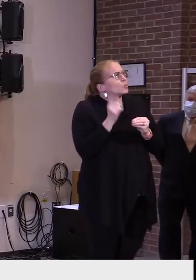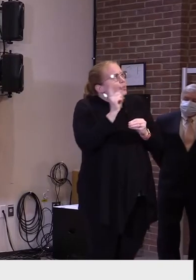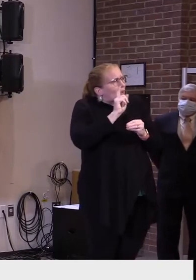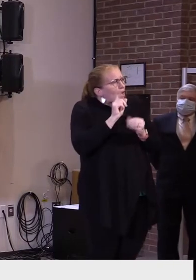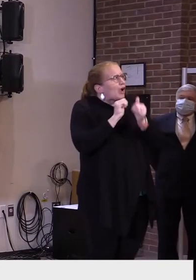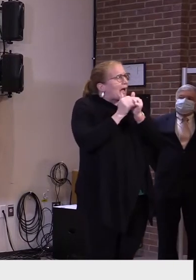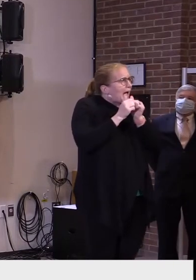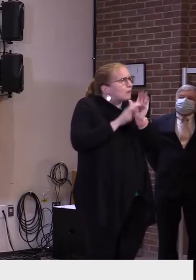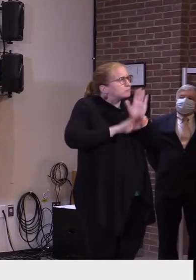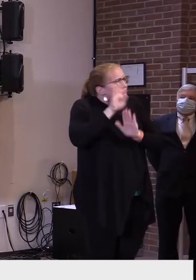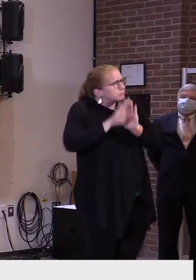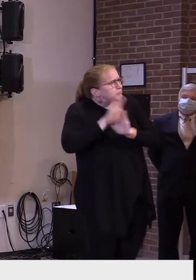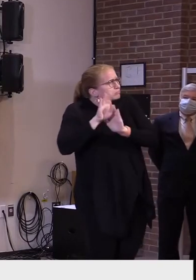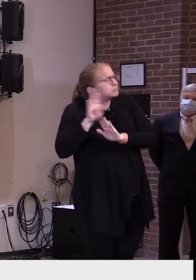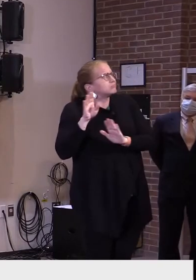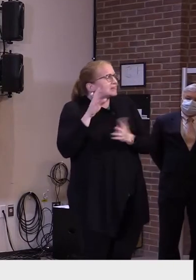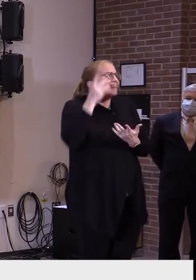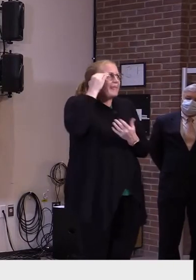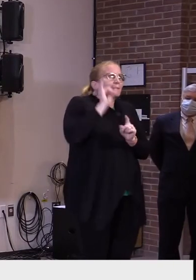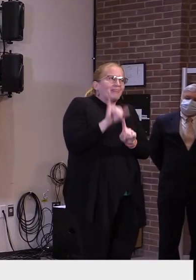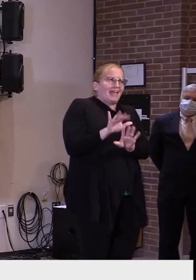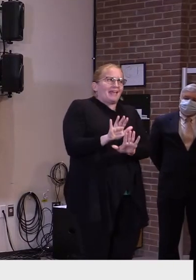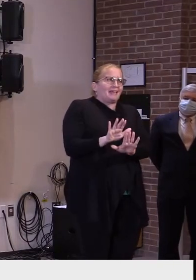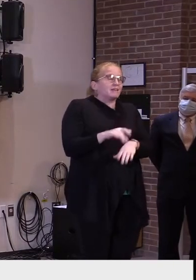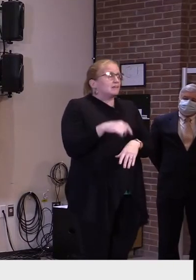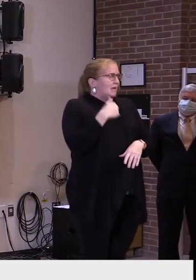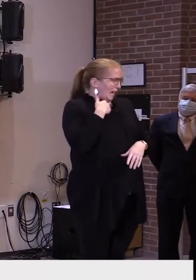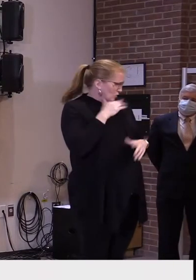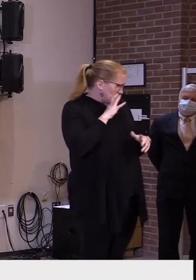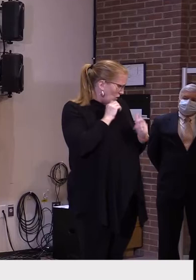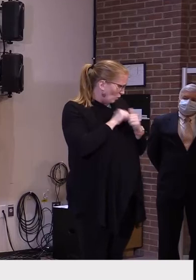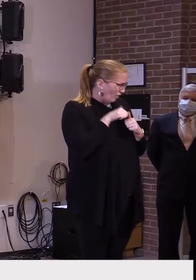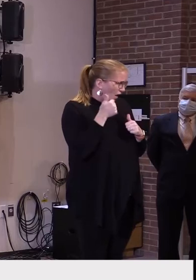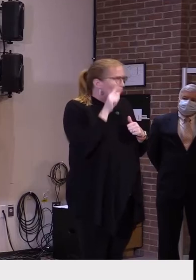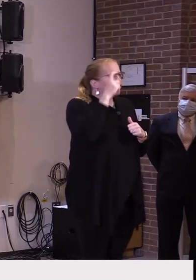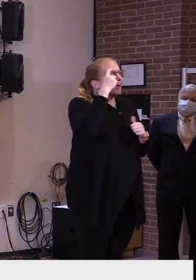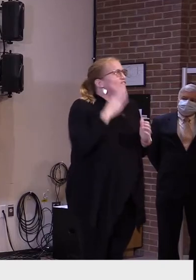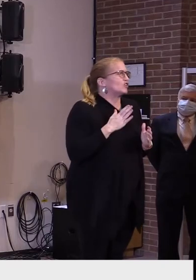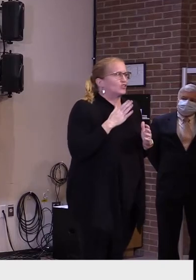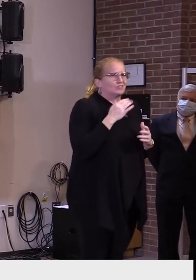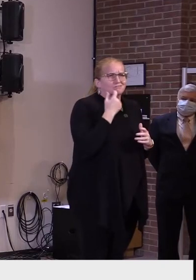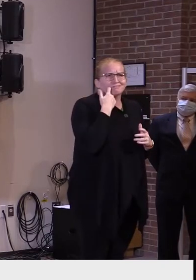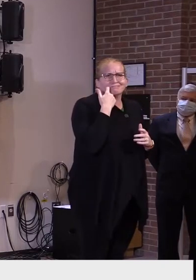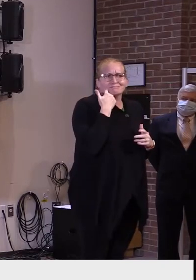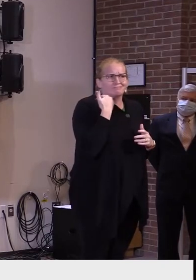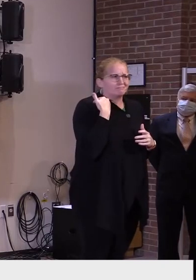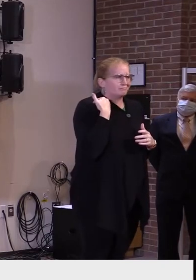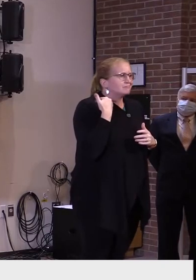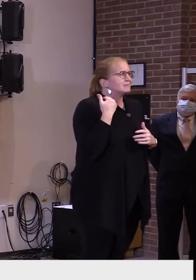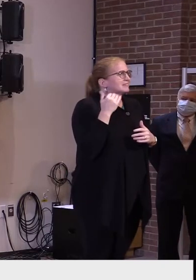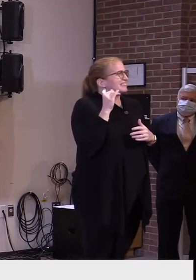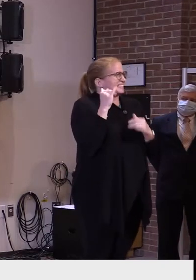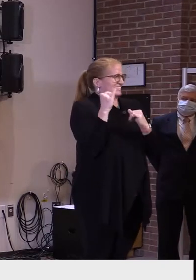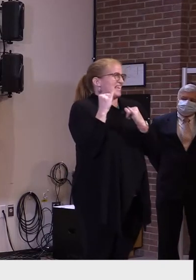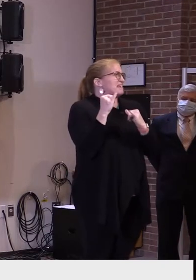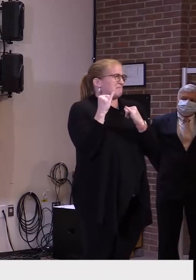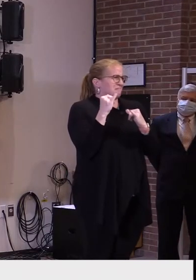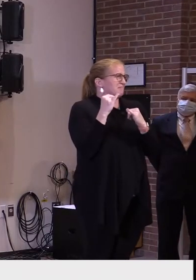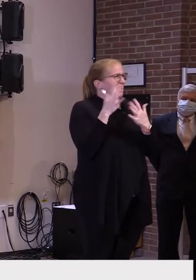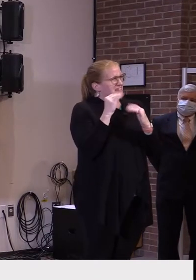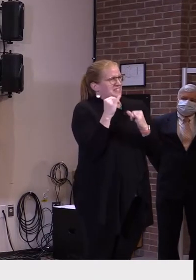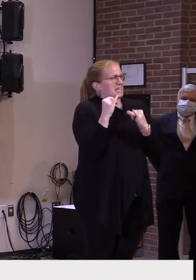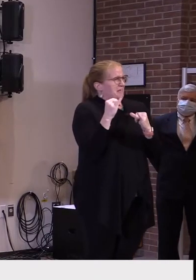and reflect on that. I was speaking to another governor the other night in the same sort of position that we're